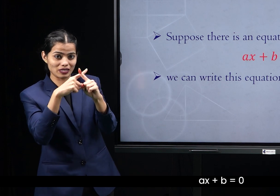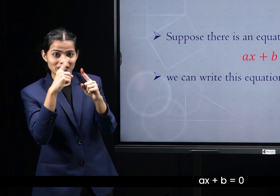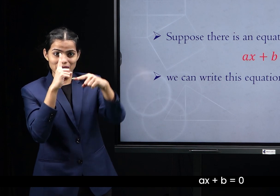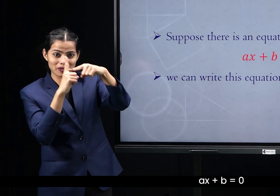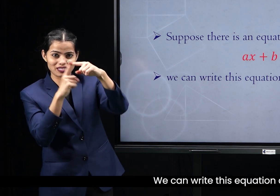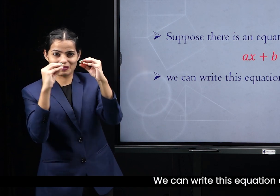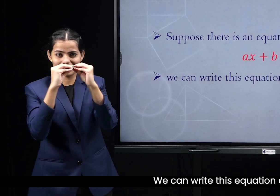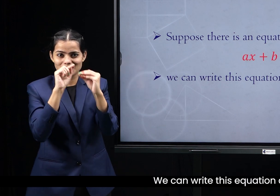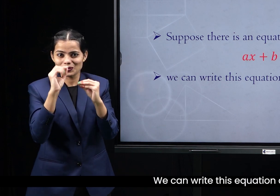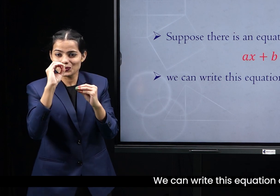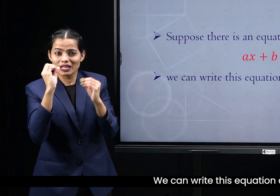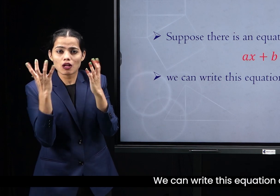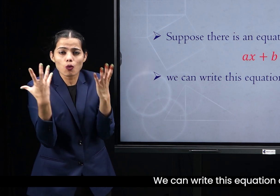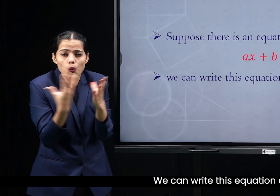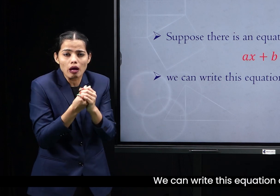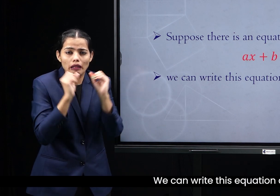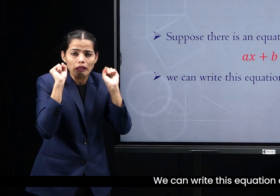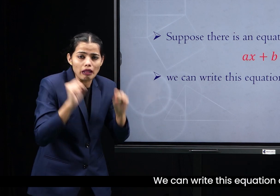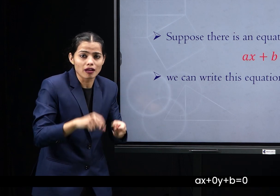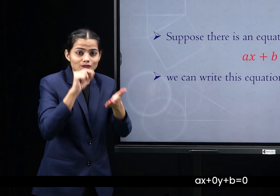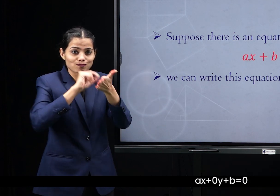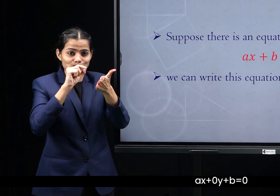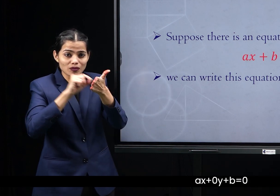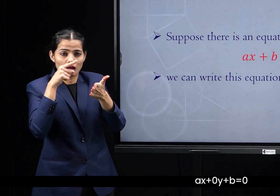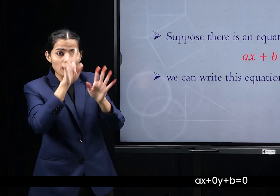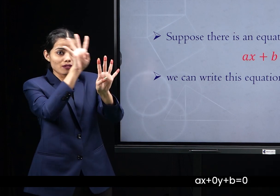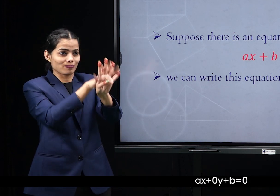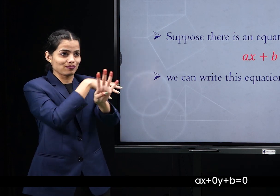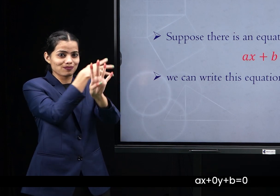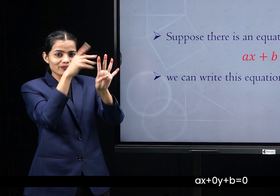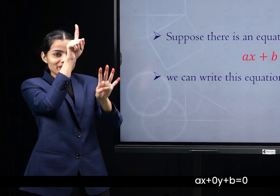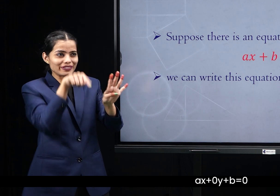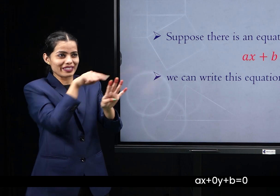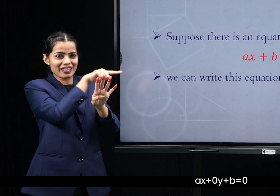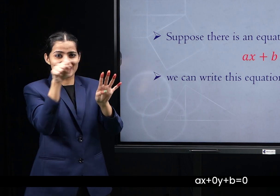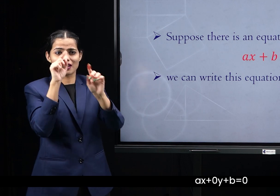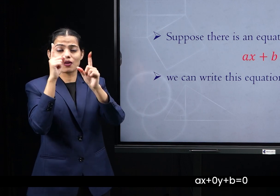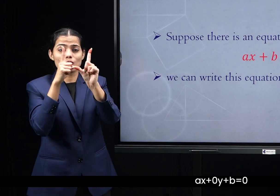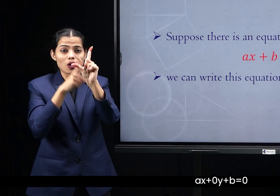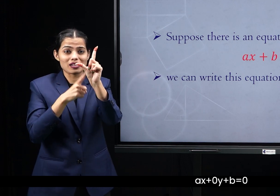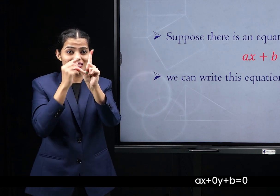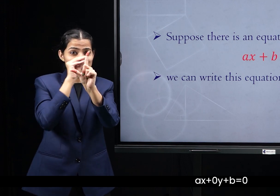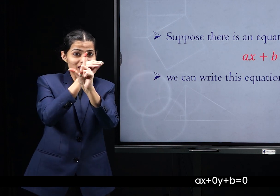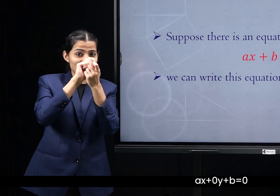We can write this equation as ax plus 0y plus b is equal to 0.